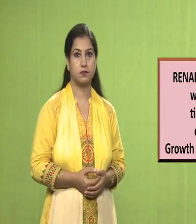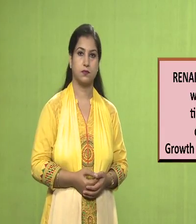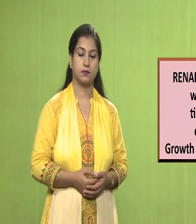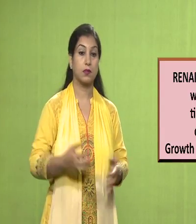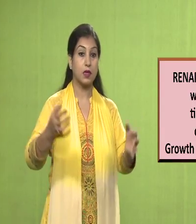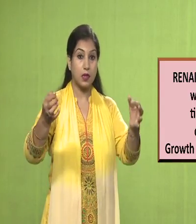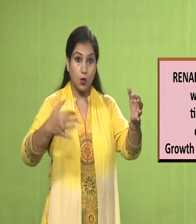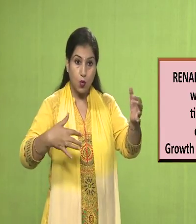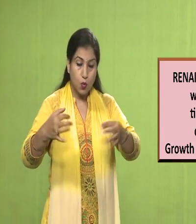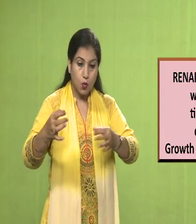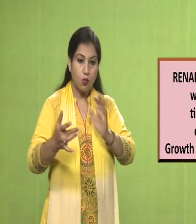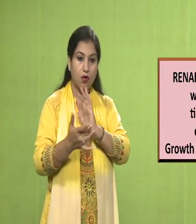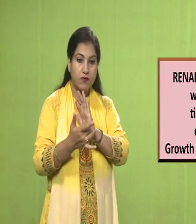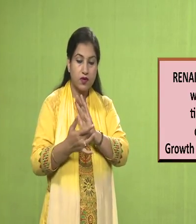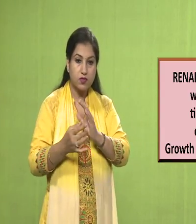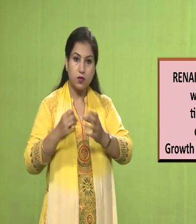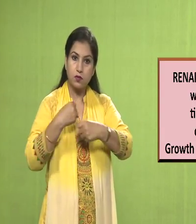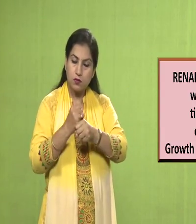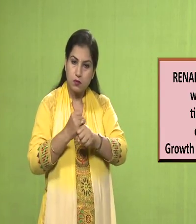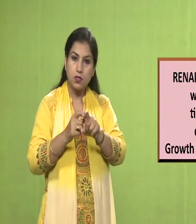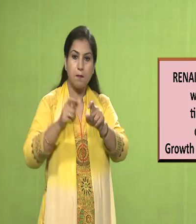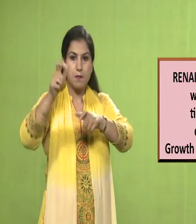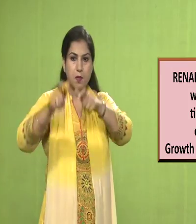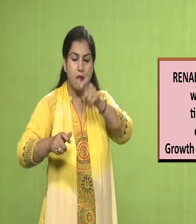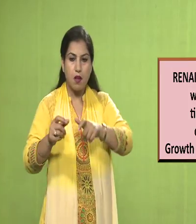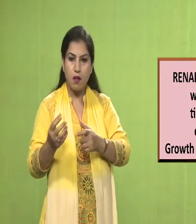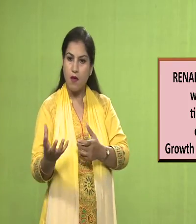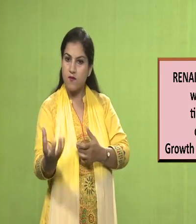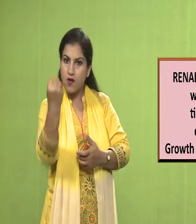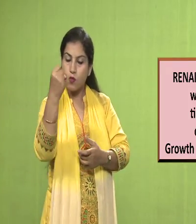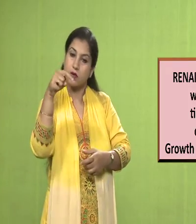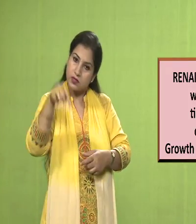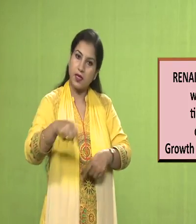New inventions and discoveries were done by the people in this age.